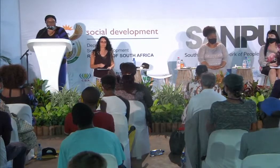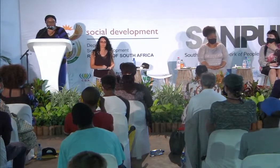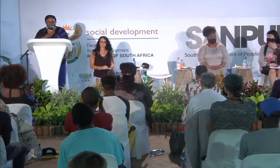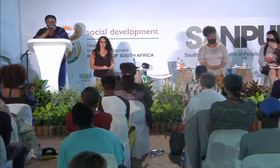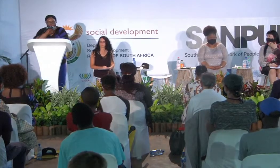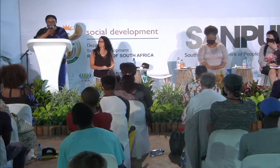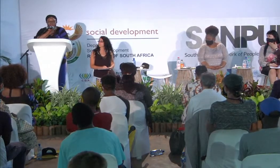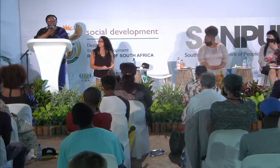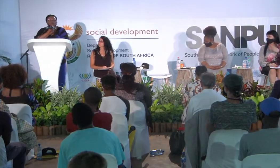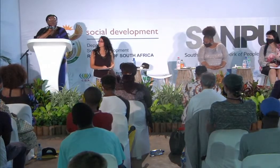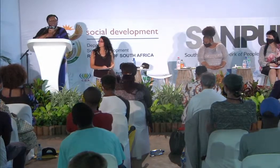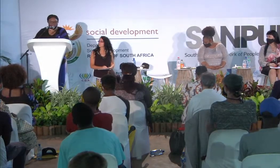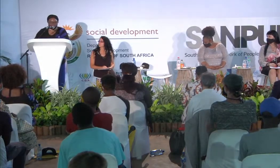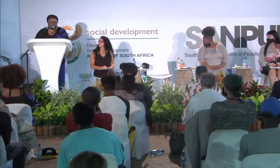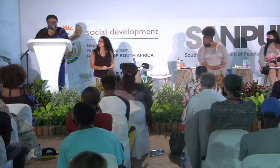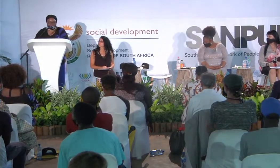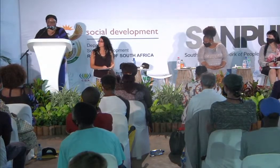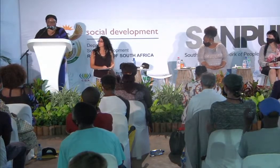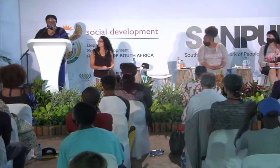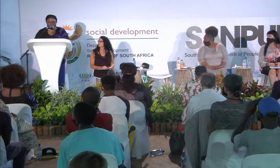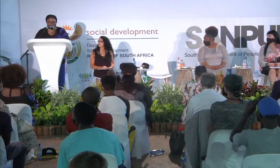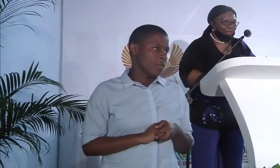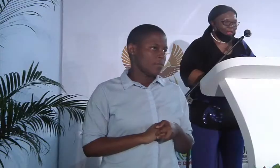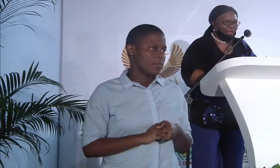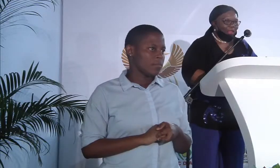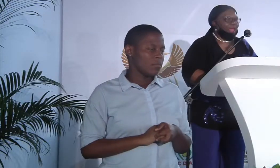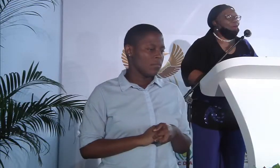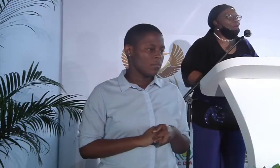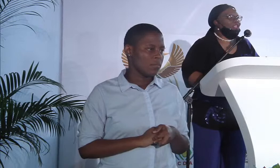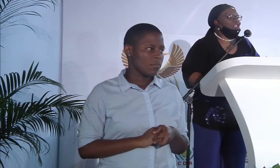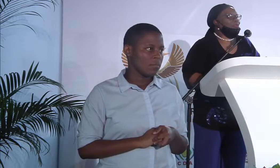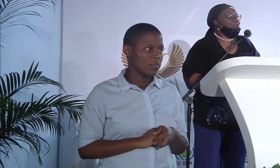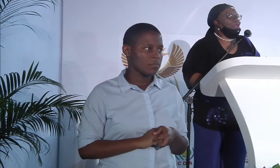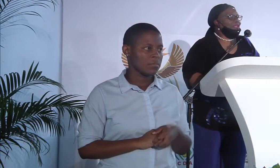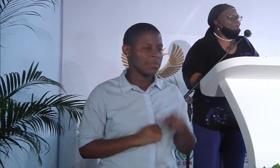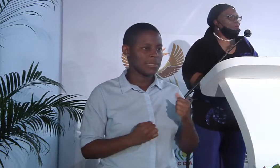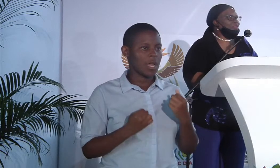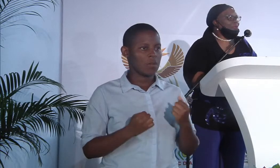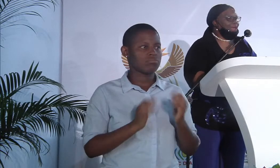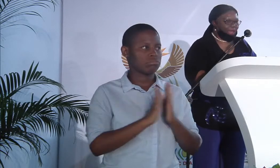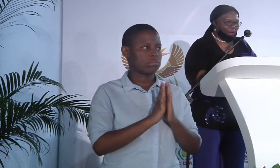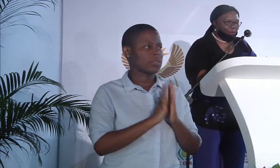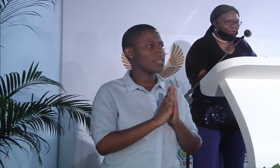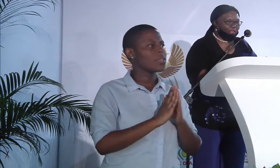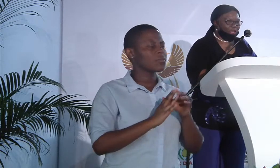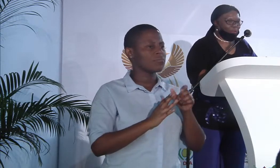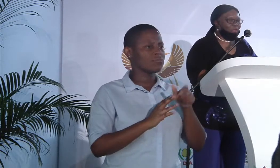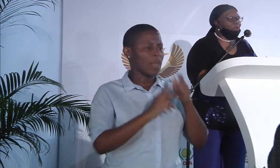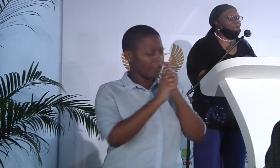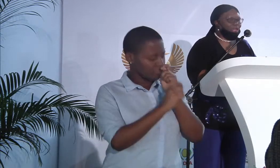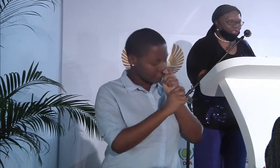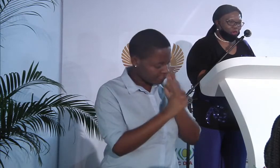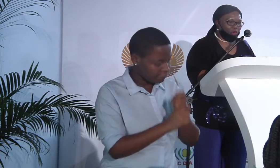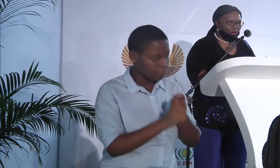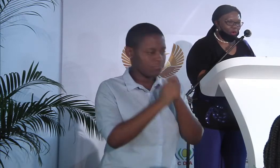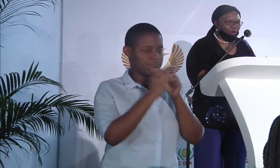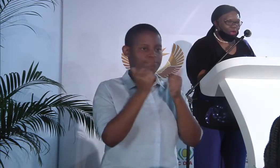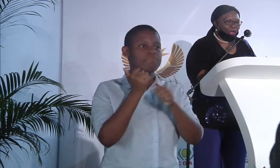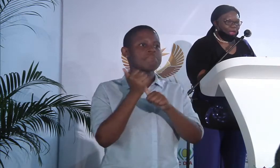We are now going to request Her Worship, the Deputy Mayor of eThekwini